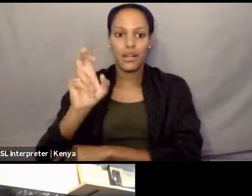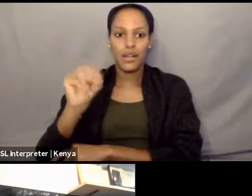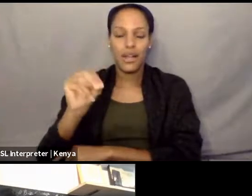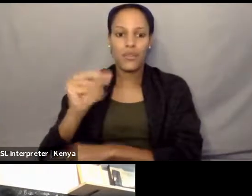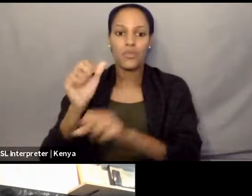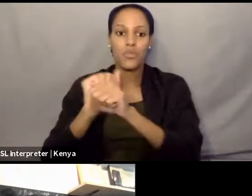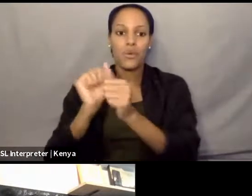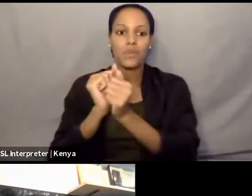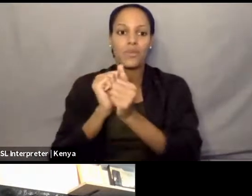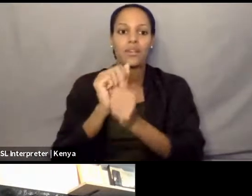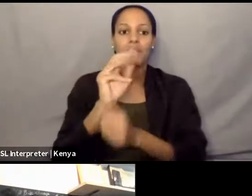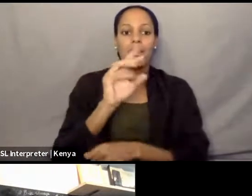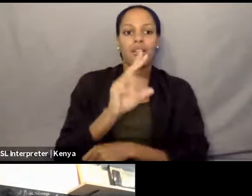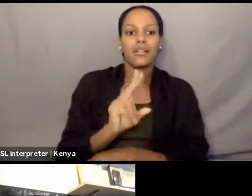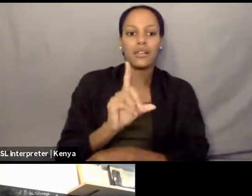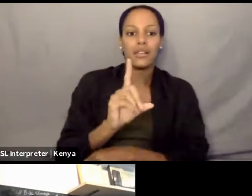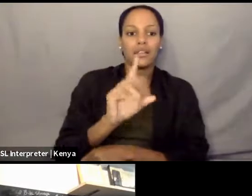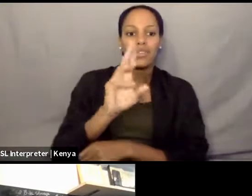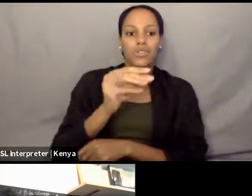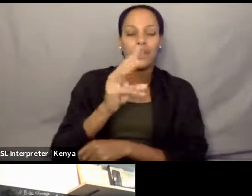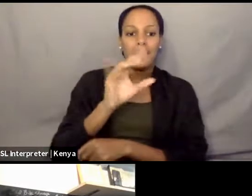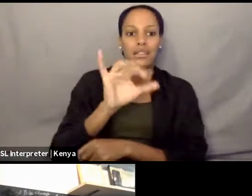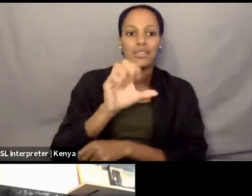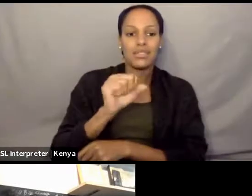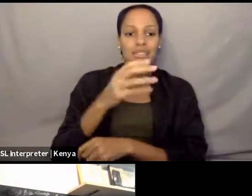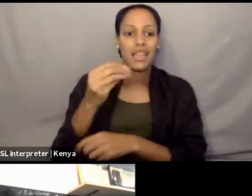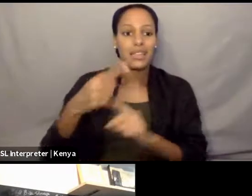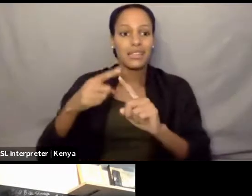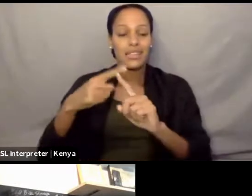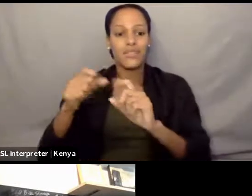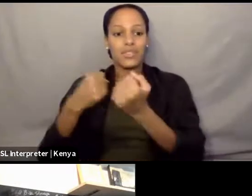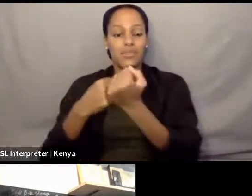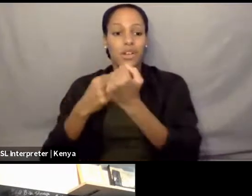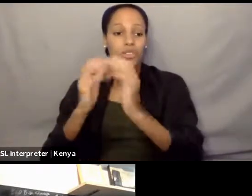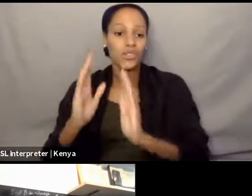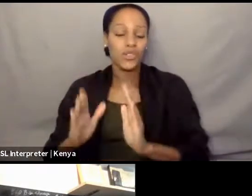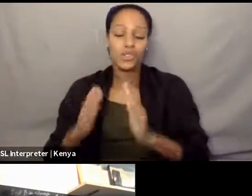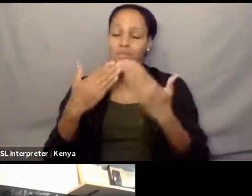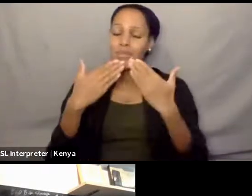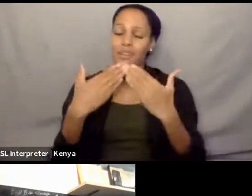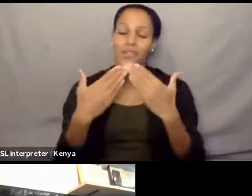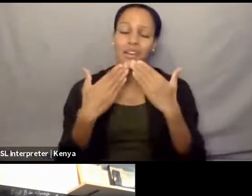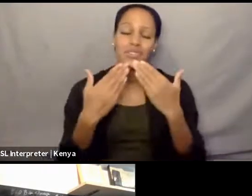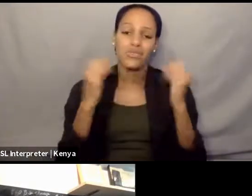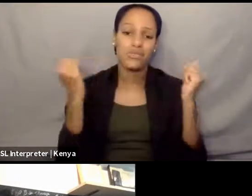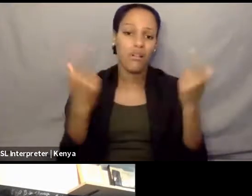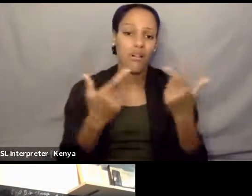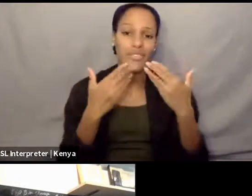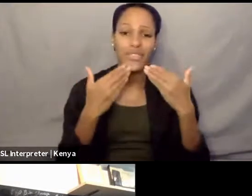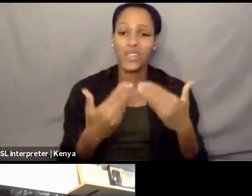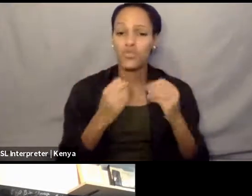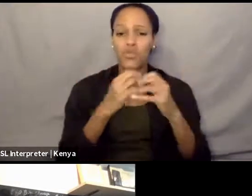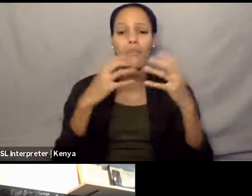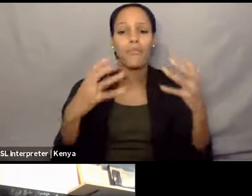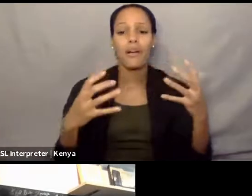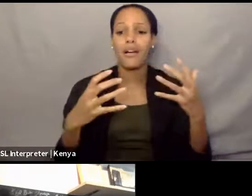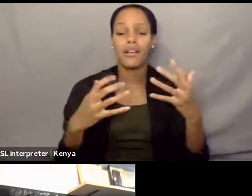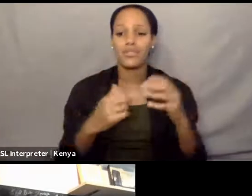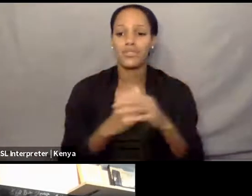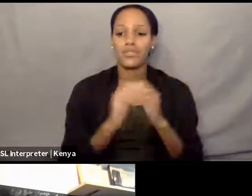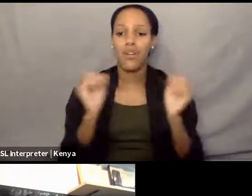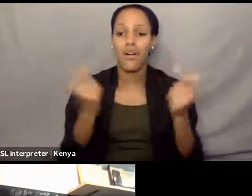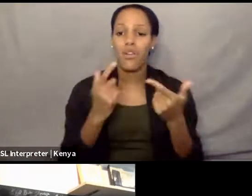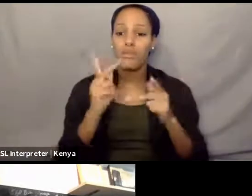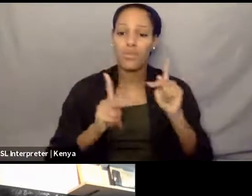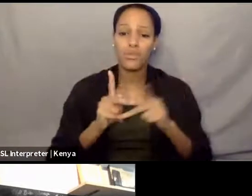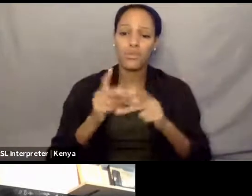local sponsors to make it happen. So my gratitude to all of you. I really appreciate everything that's gone into this